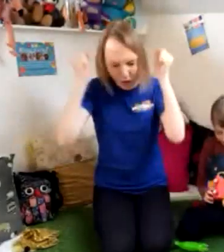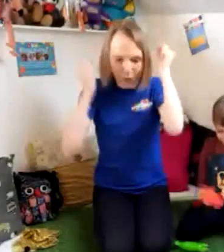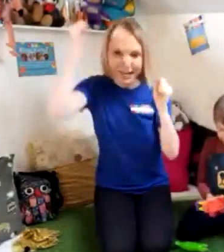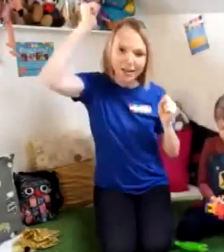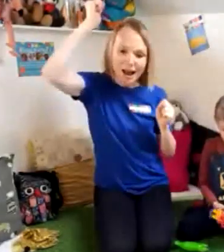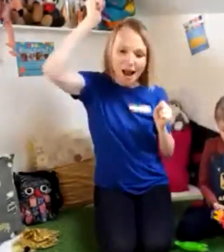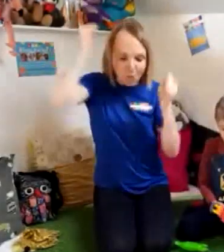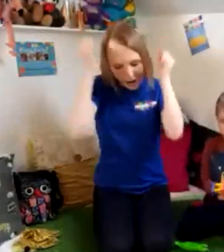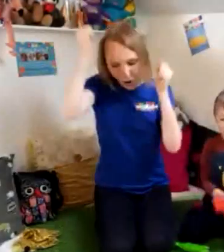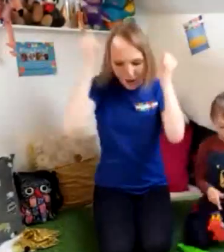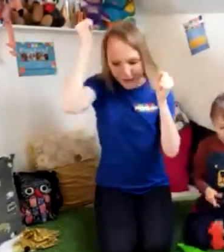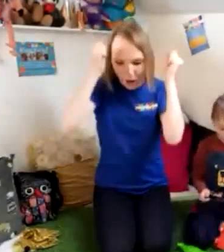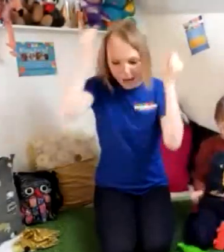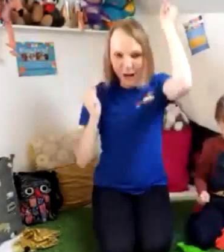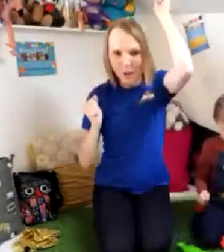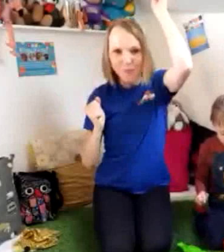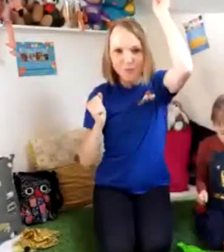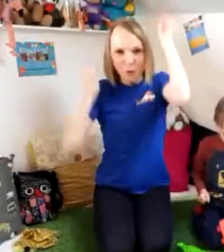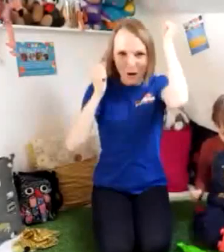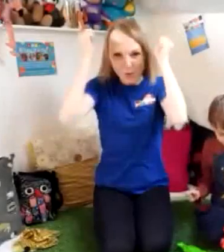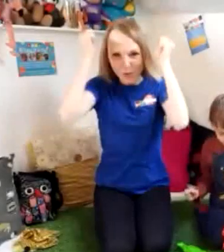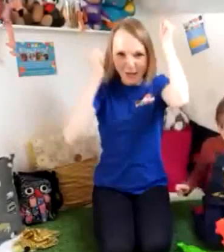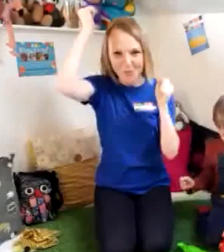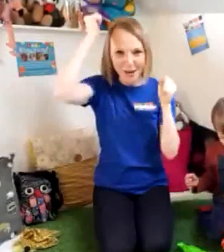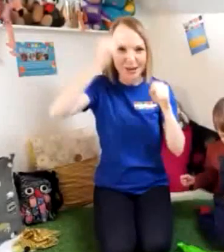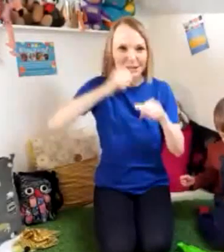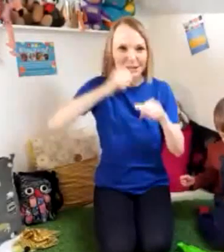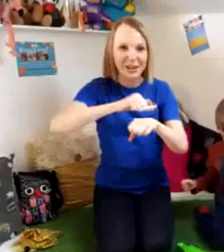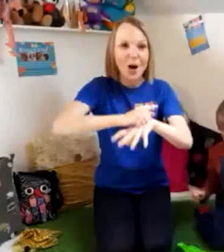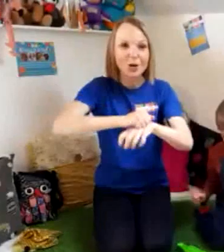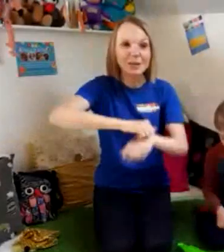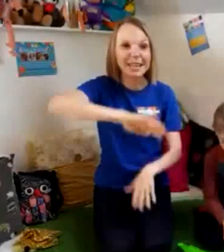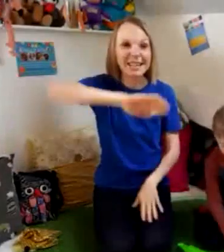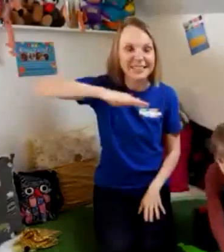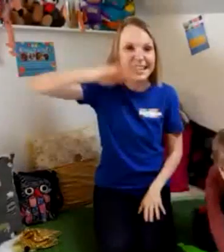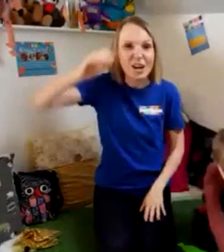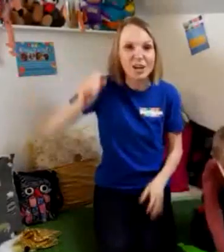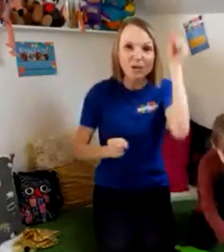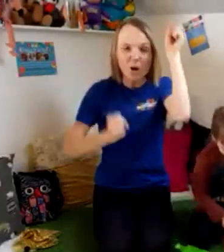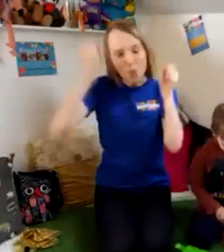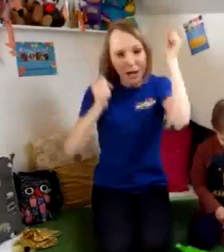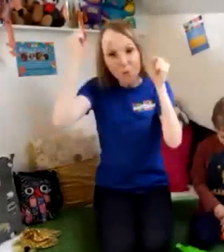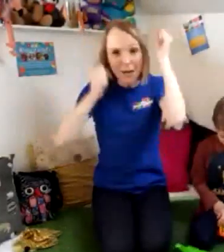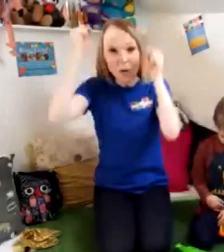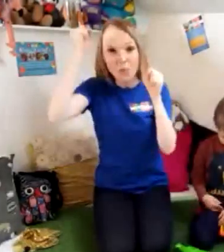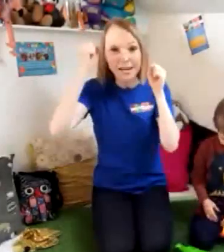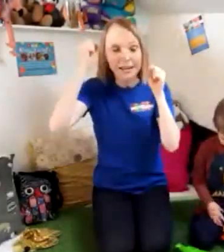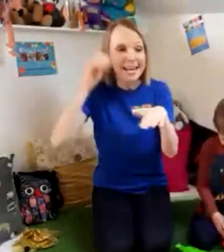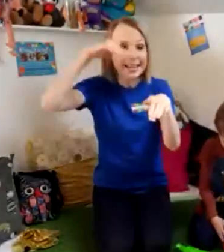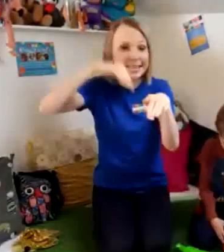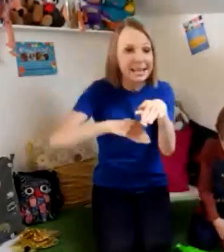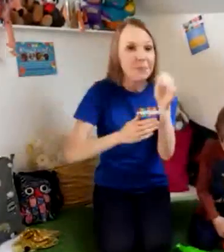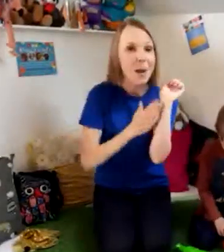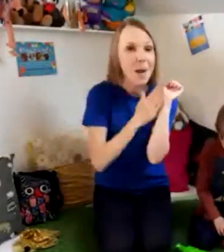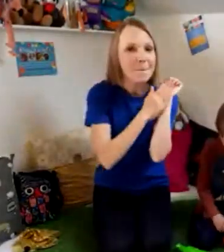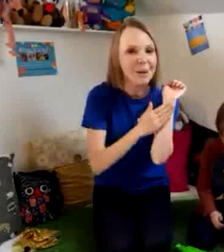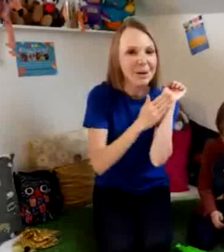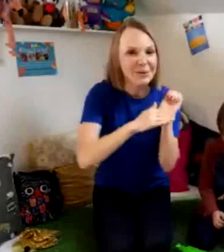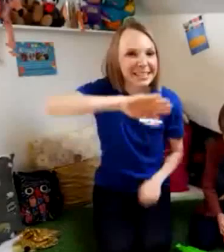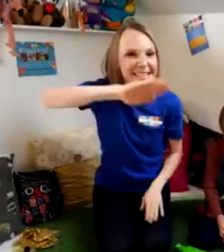wiggle, wiggle, wiggle, wiggle, wiggle, wiggle, wiggle. The octopus in the sea goes wiggle, wiggle, wiggle, in the deep blue sea.